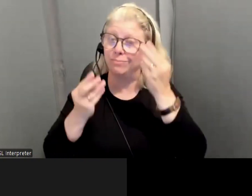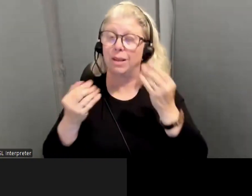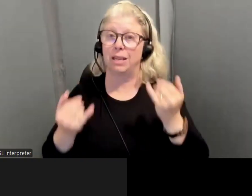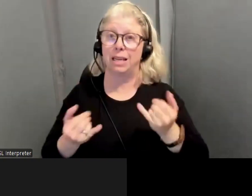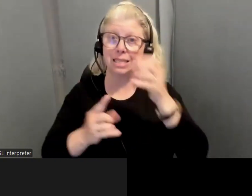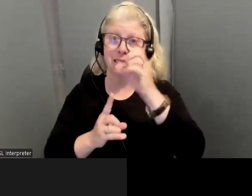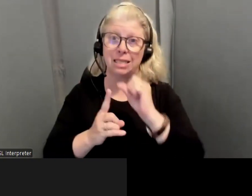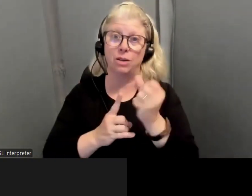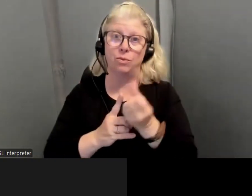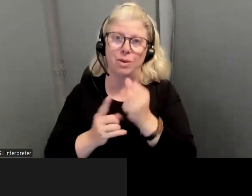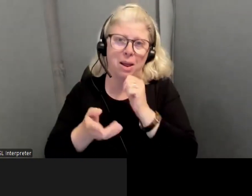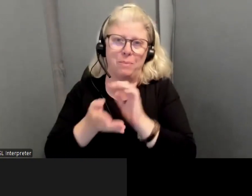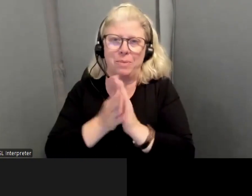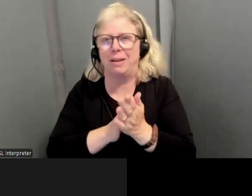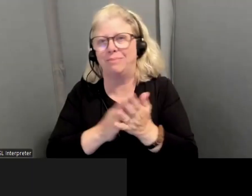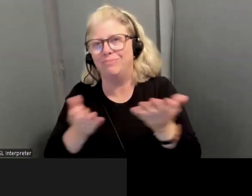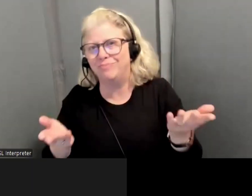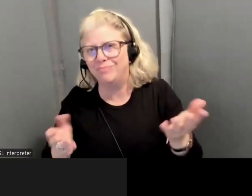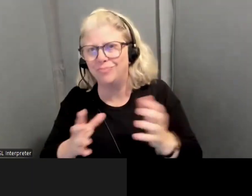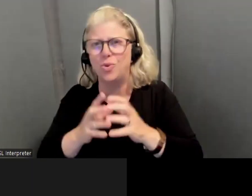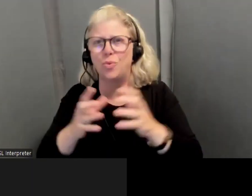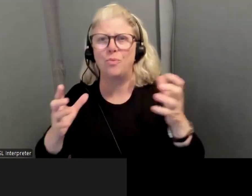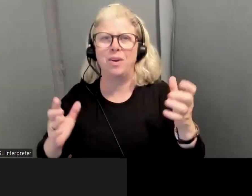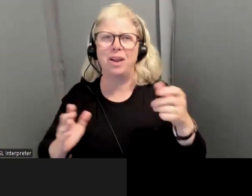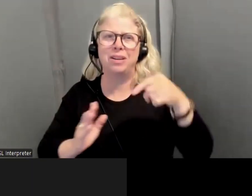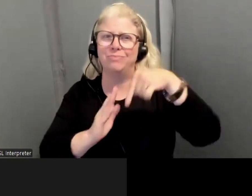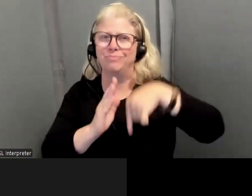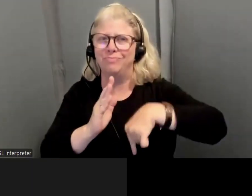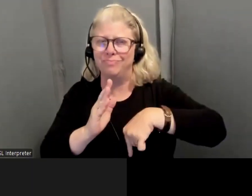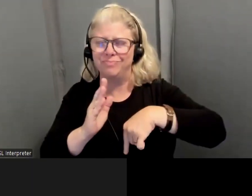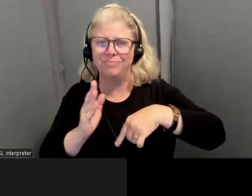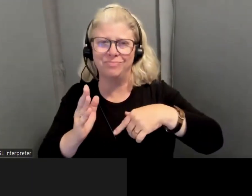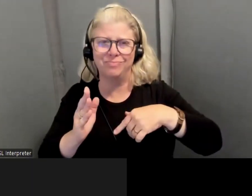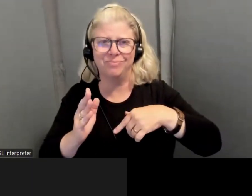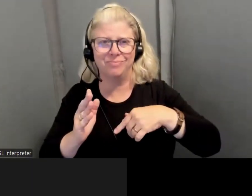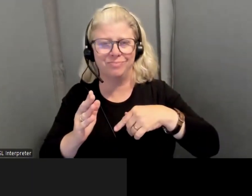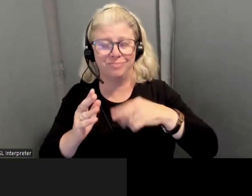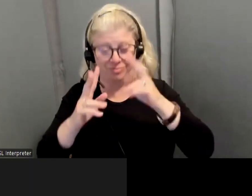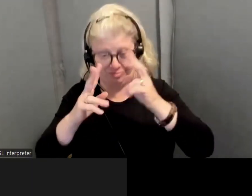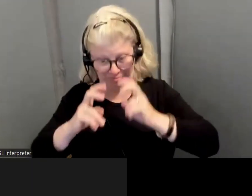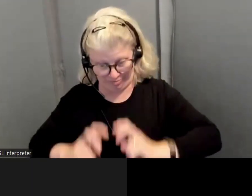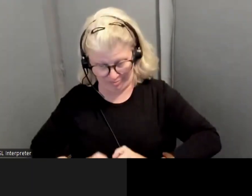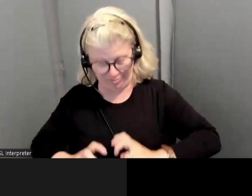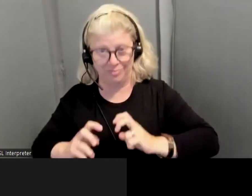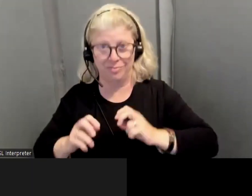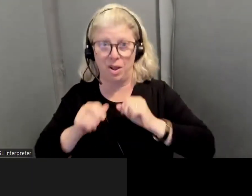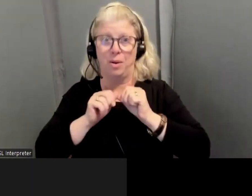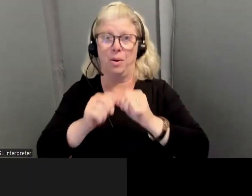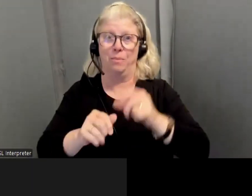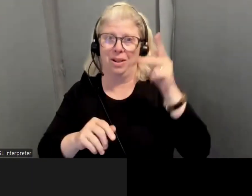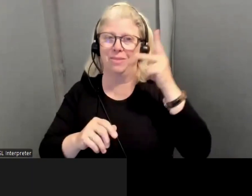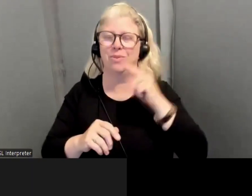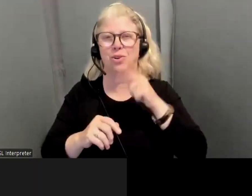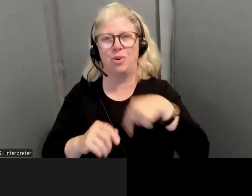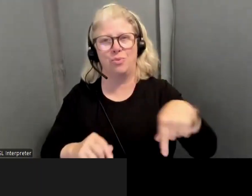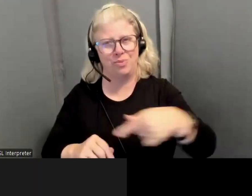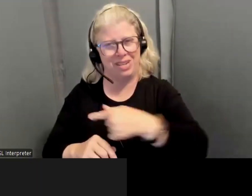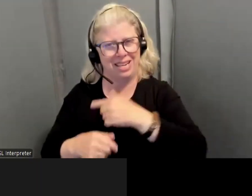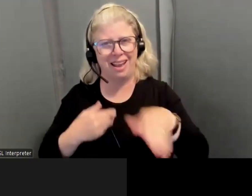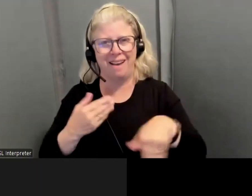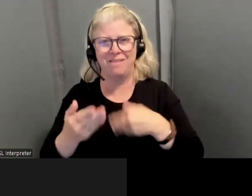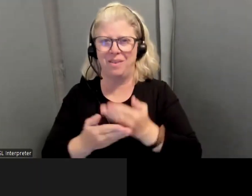situation, without becoming, getting too much into the nuts and bolts of the ongoing politics. I'm sure we all have our